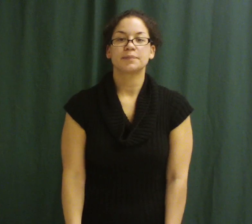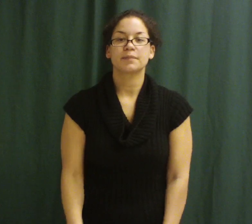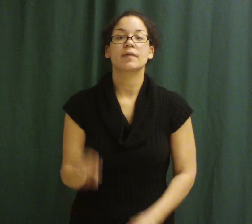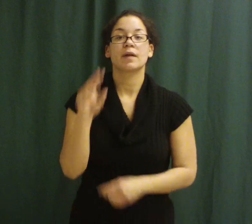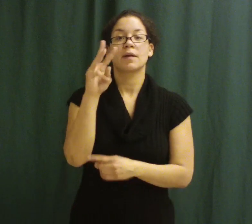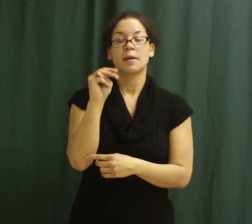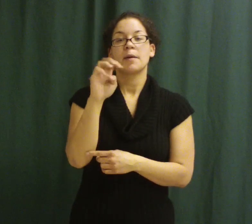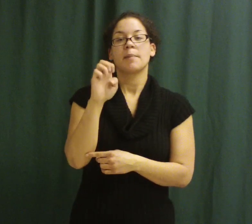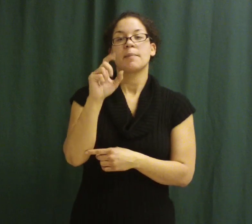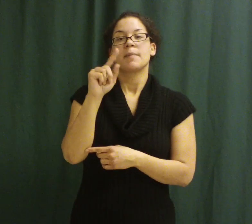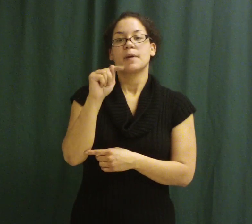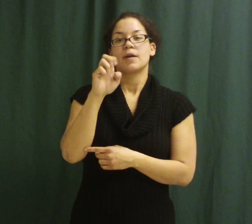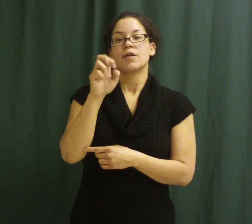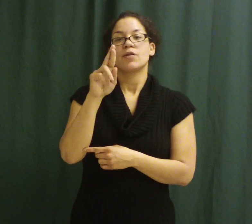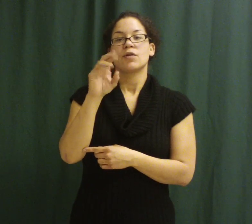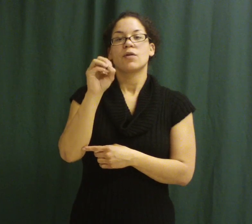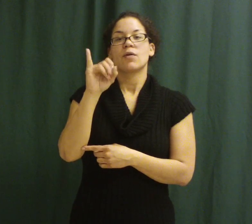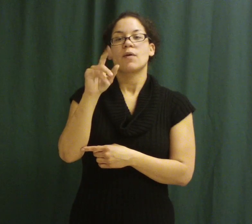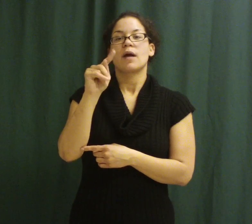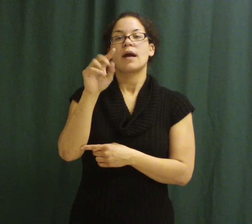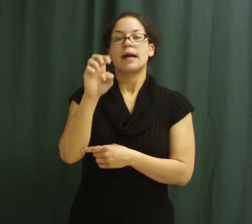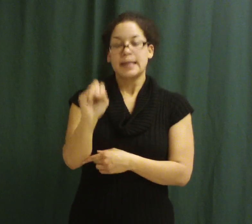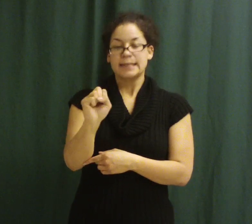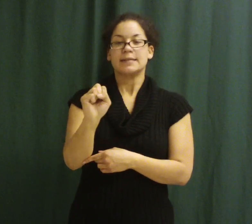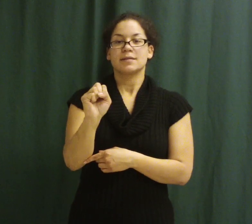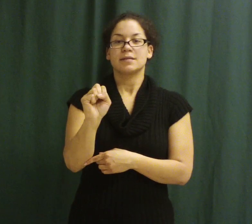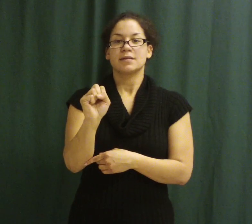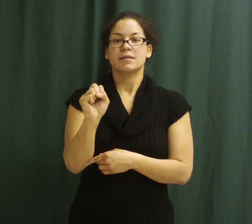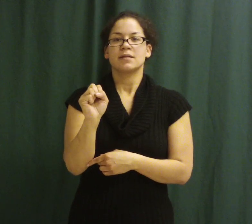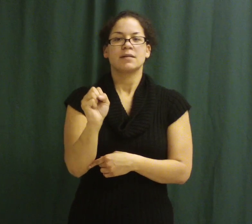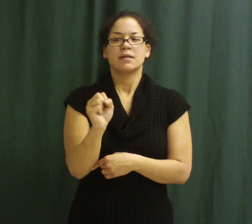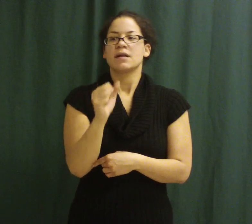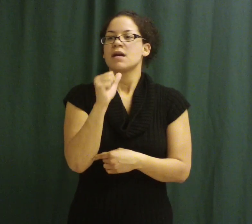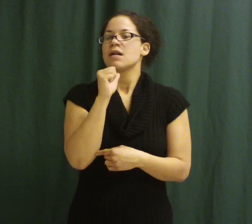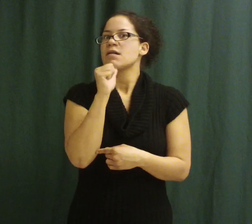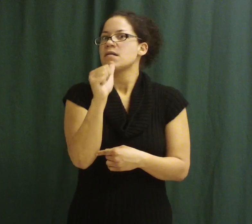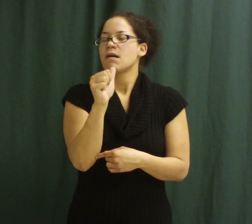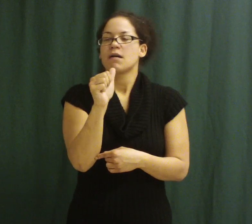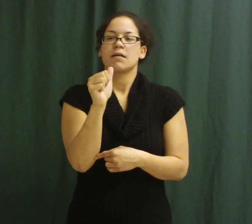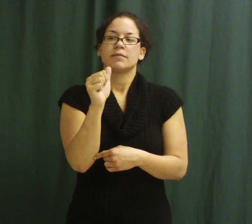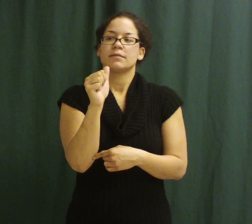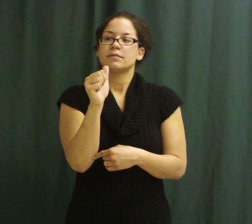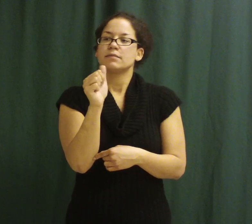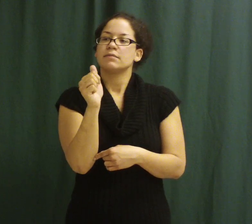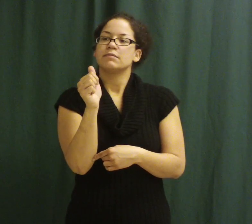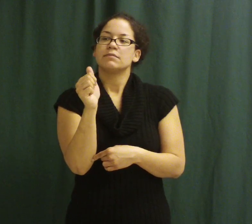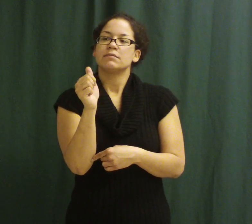Meteorite strikes, though rare, can significantly affect the landscape,